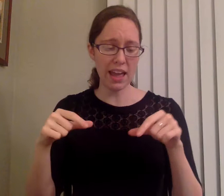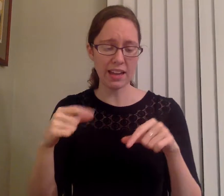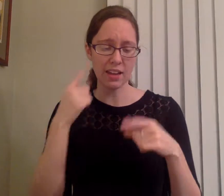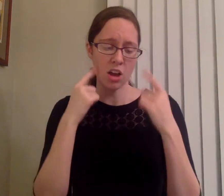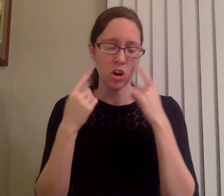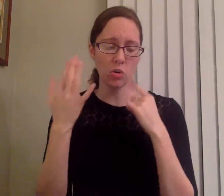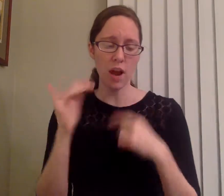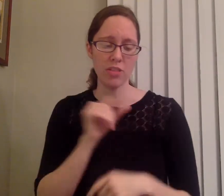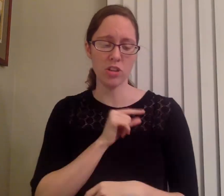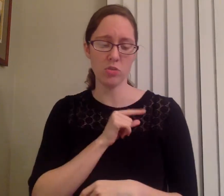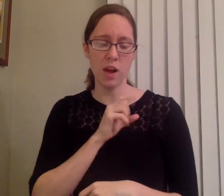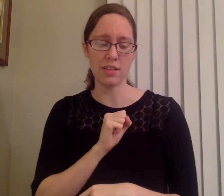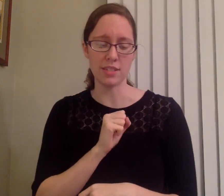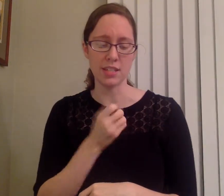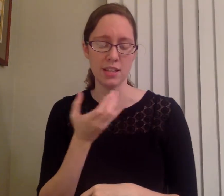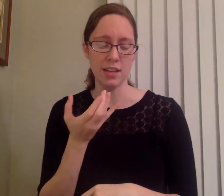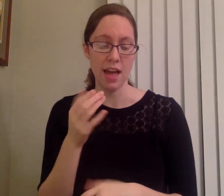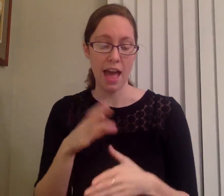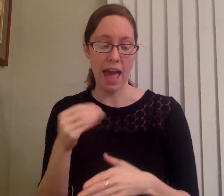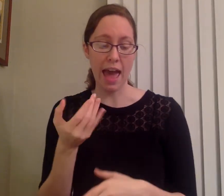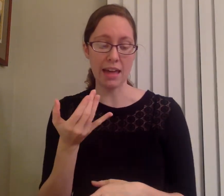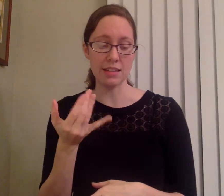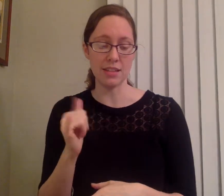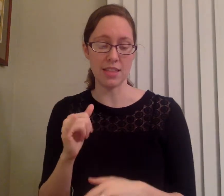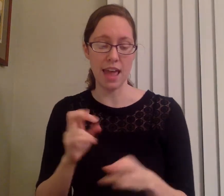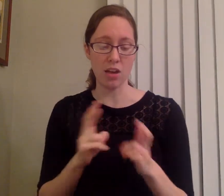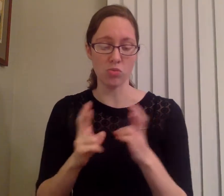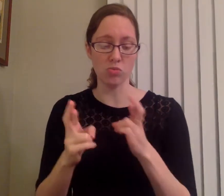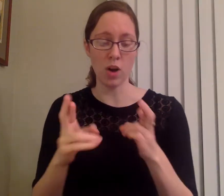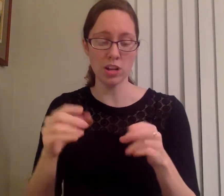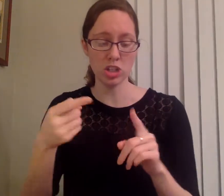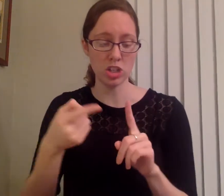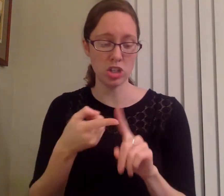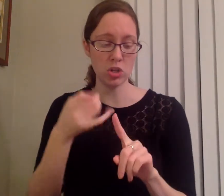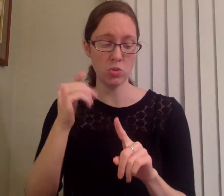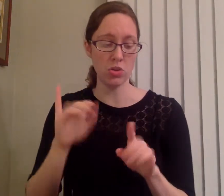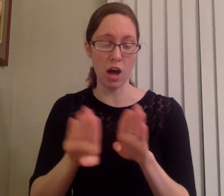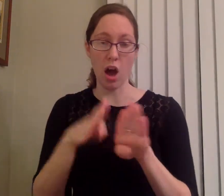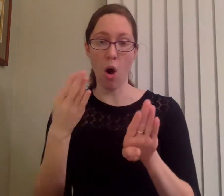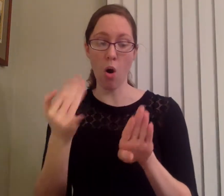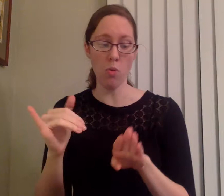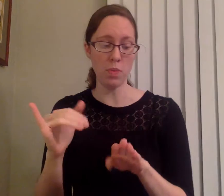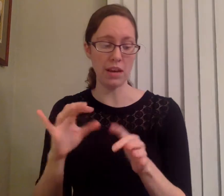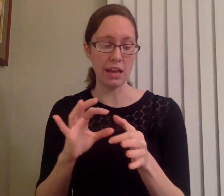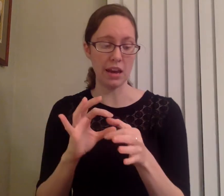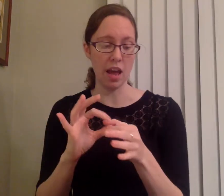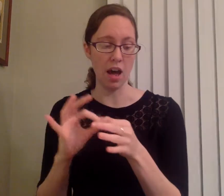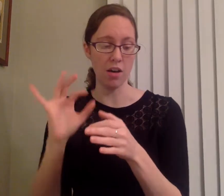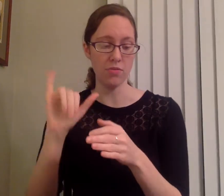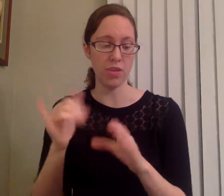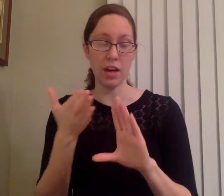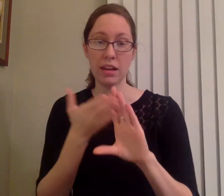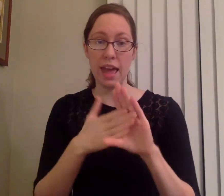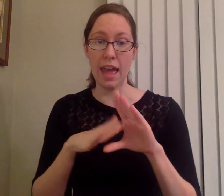Earthquake! Cried the grunts, and they rushed to the opening of the